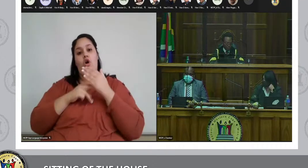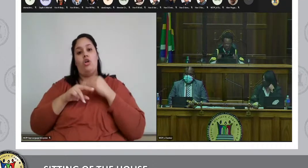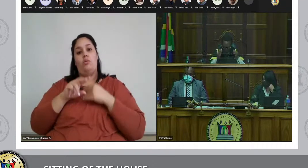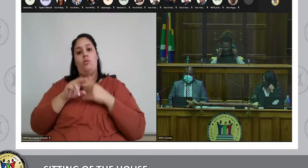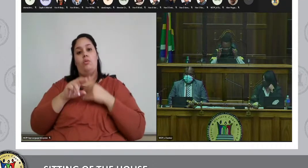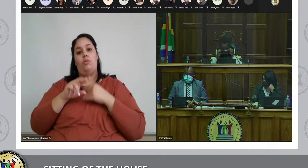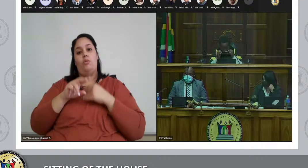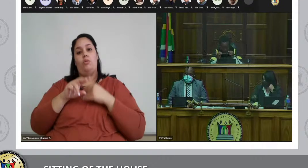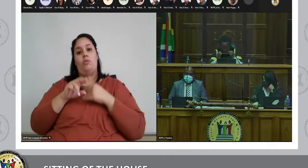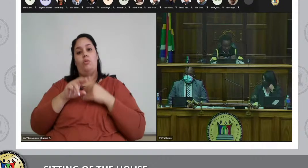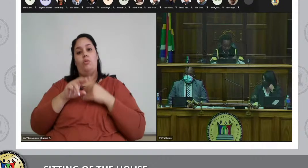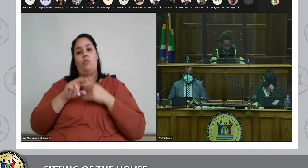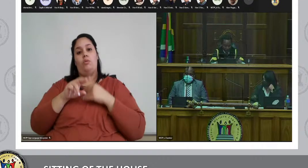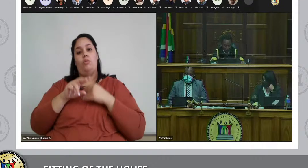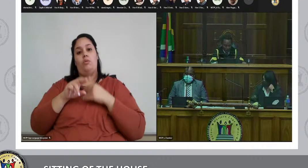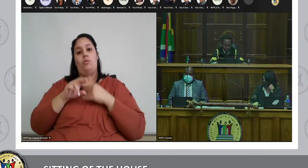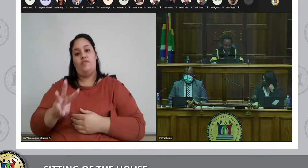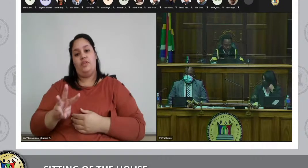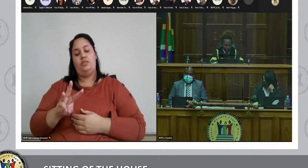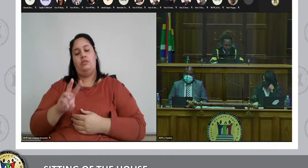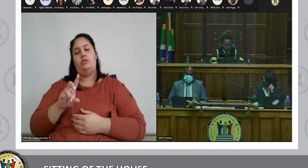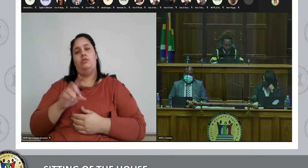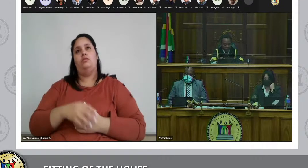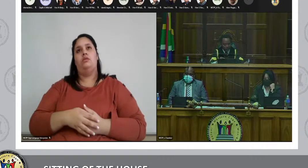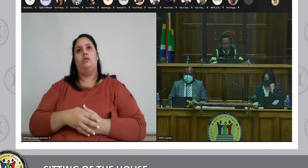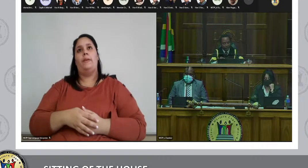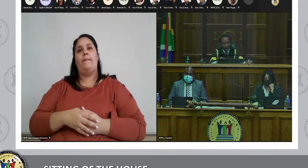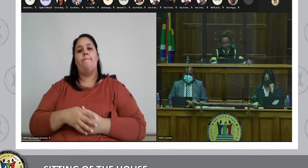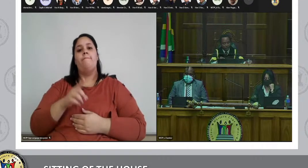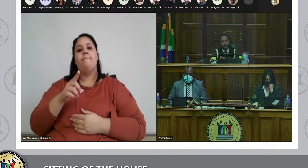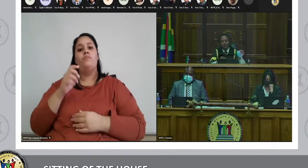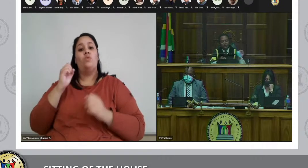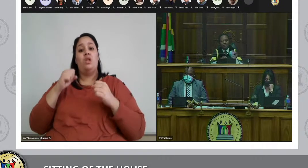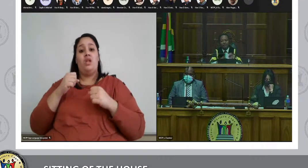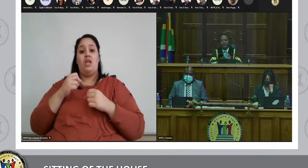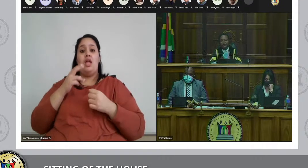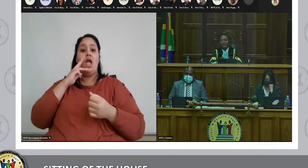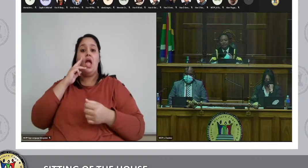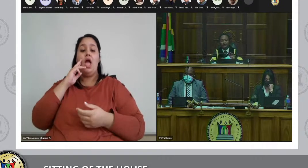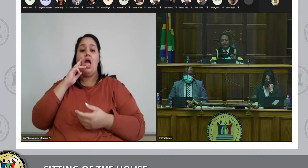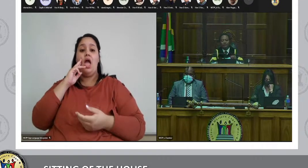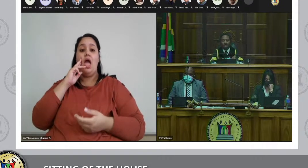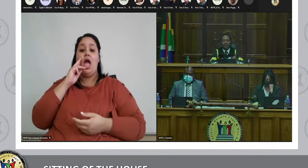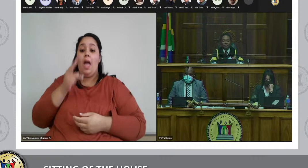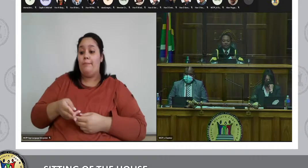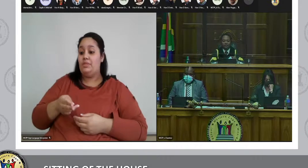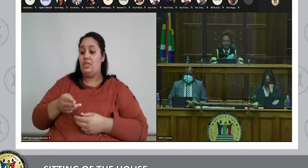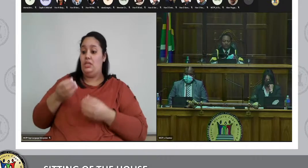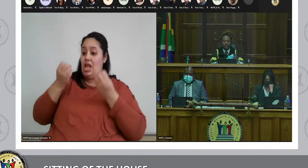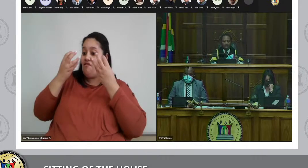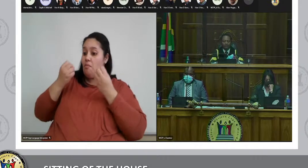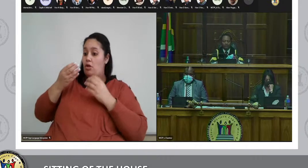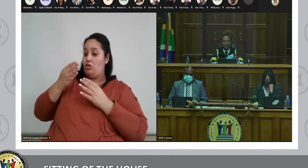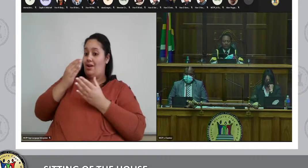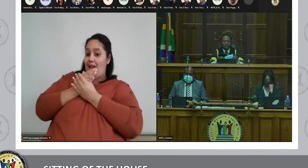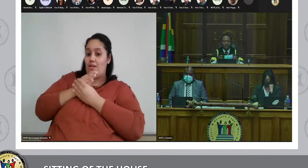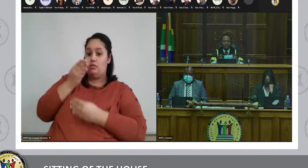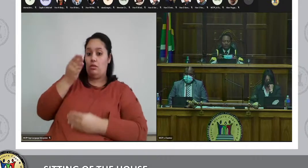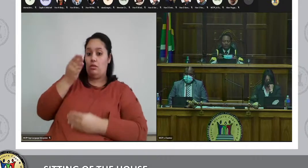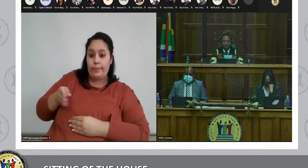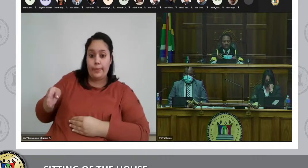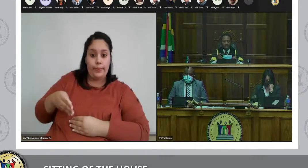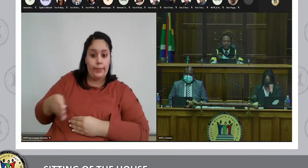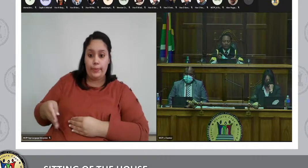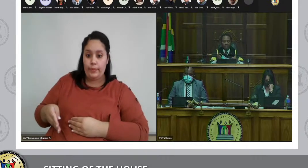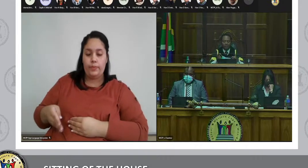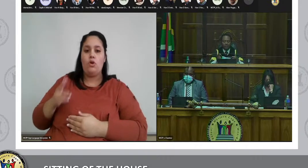Westhuizen, Speaker, I think you would agree that in the absence of the details of the cases that Honourable van der